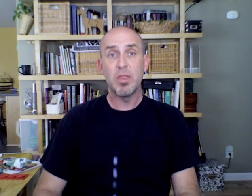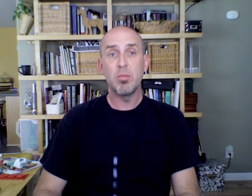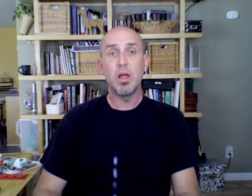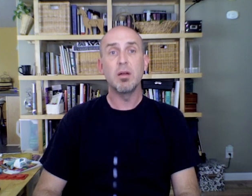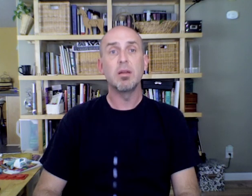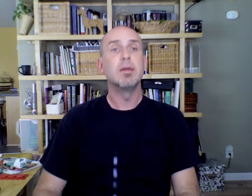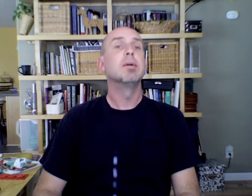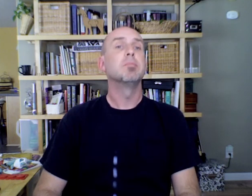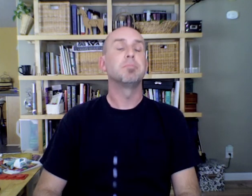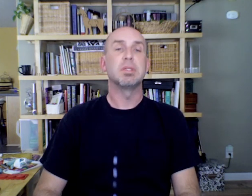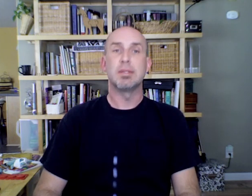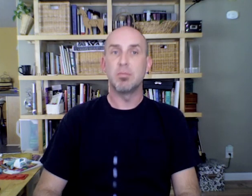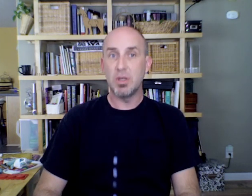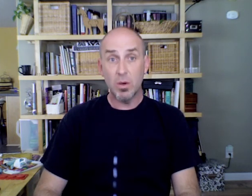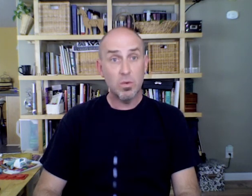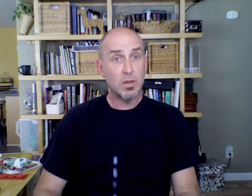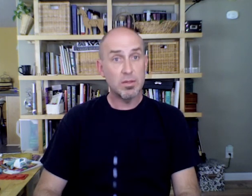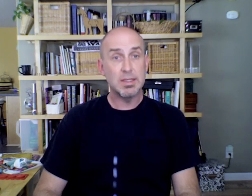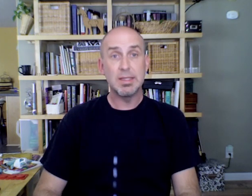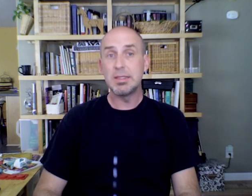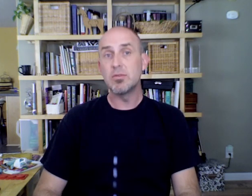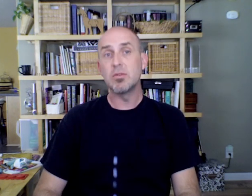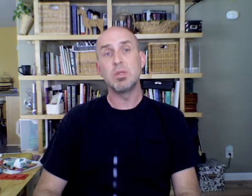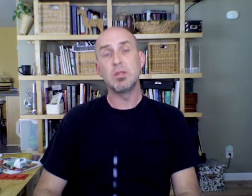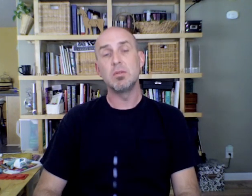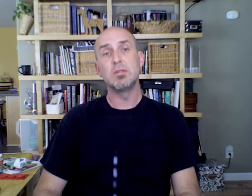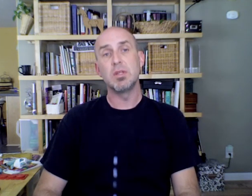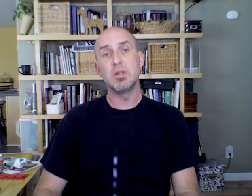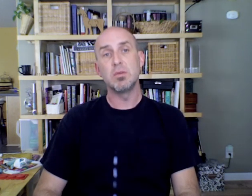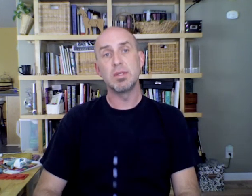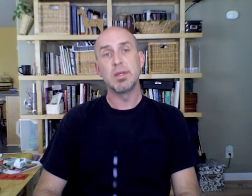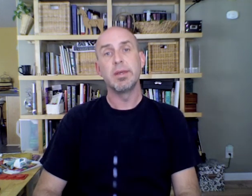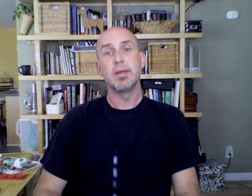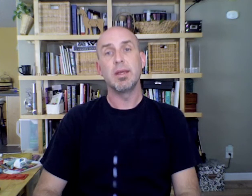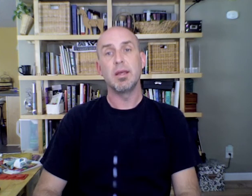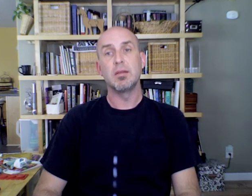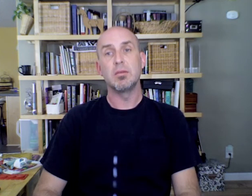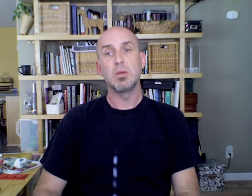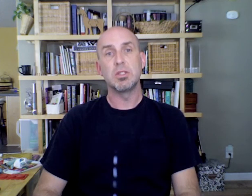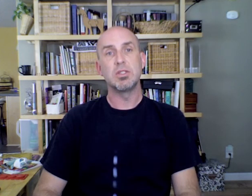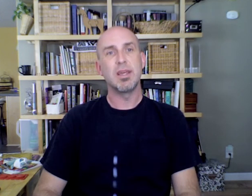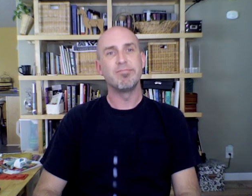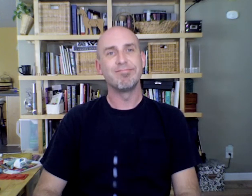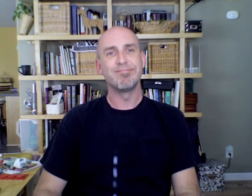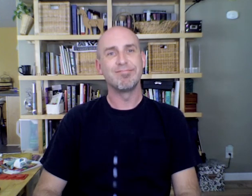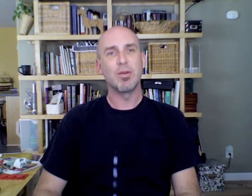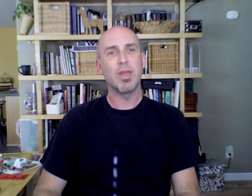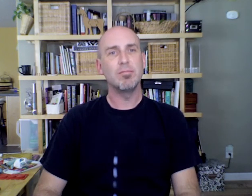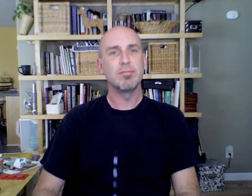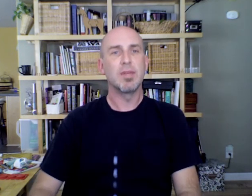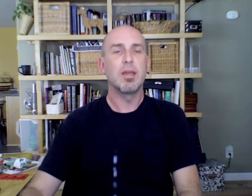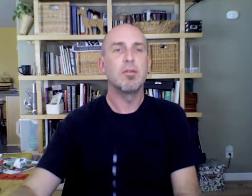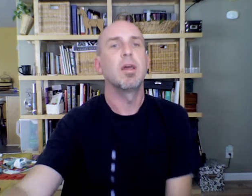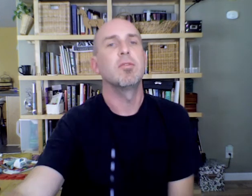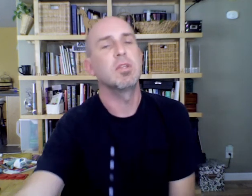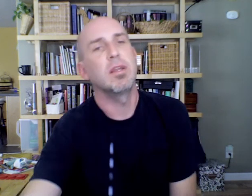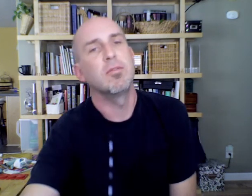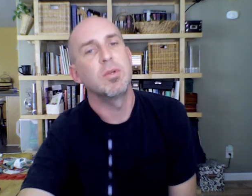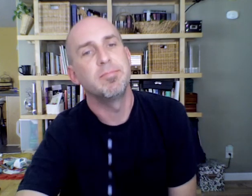blog, please let me know. It's easy for me to do these videos, and we'll get you set. Okay? Good night, everyone.